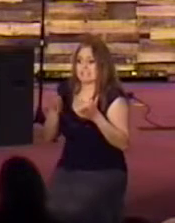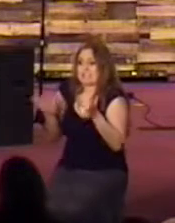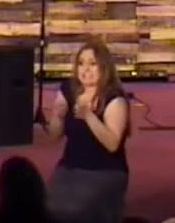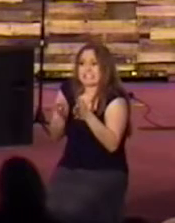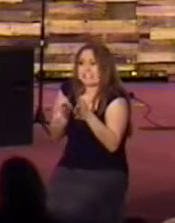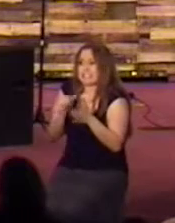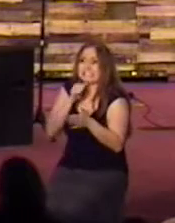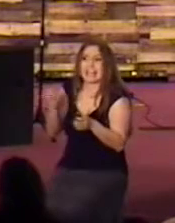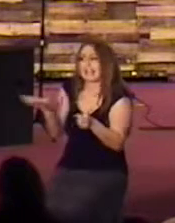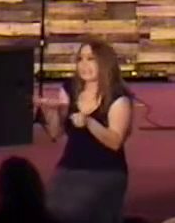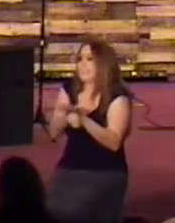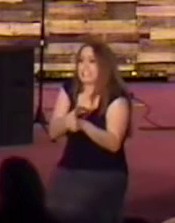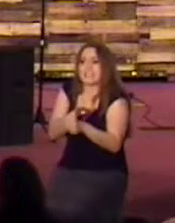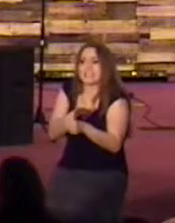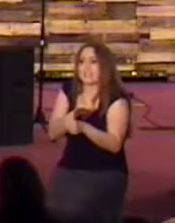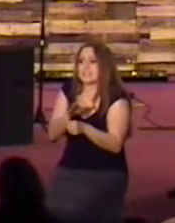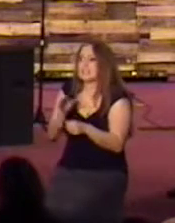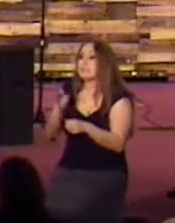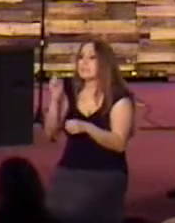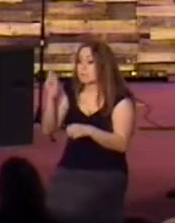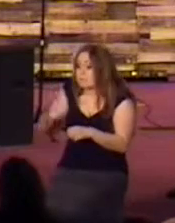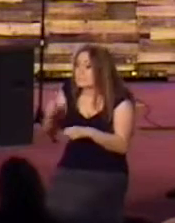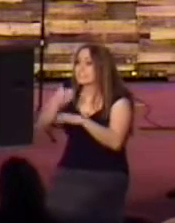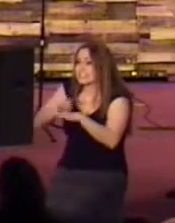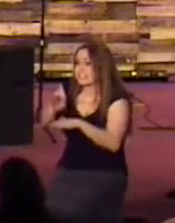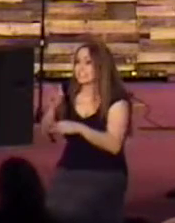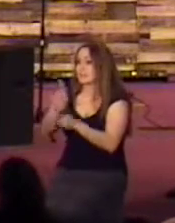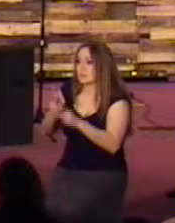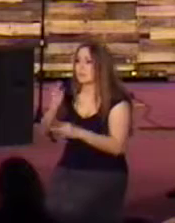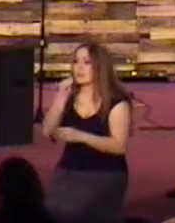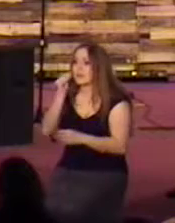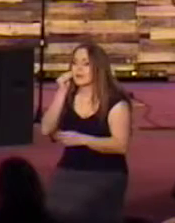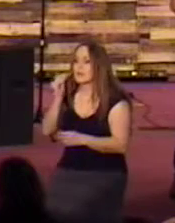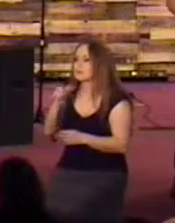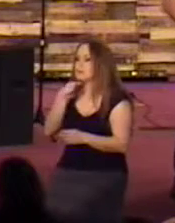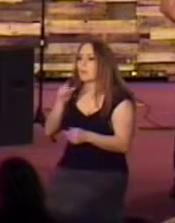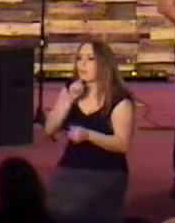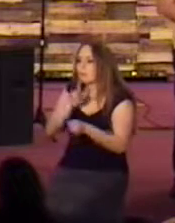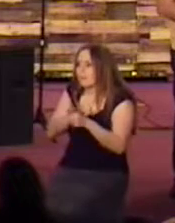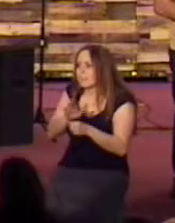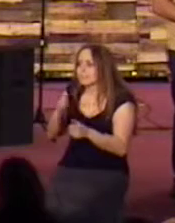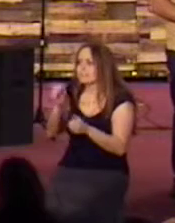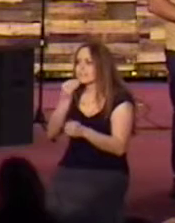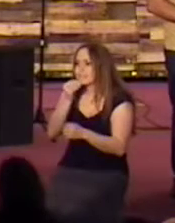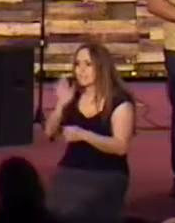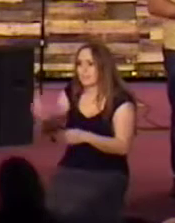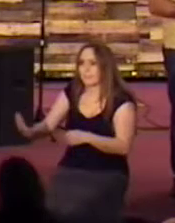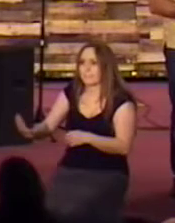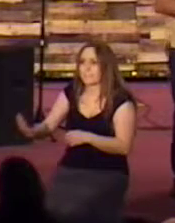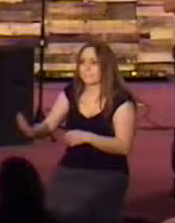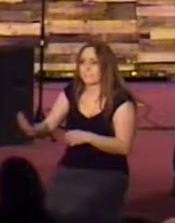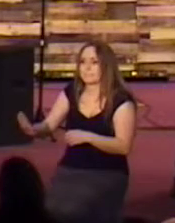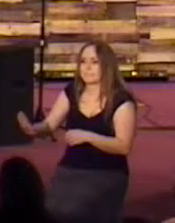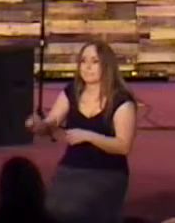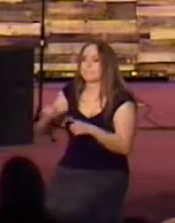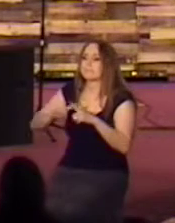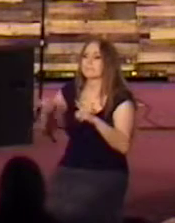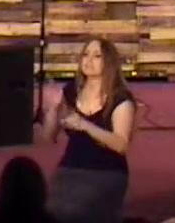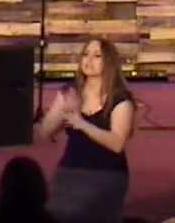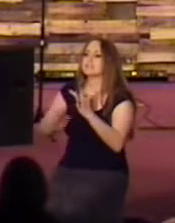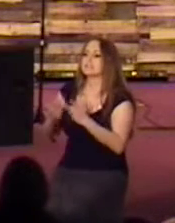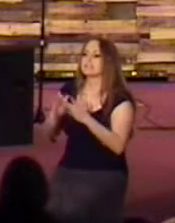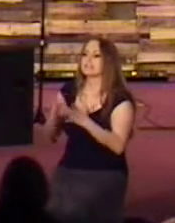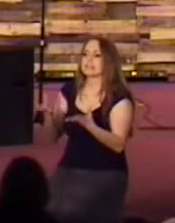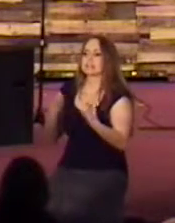don't have enough. You've got to send them away. Don't make them promises that we're going to feed them." And Jesus takes this